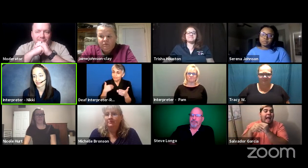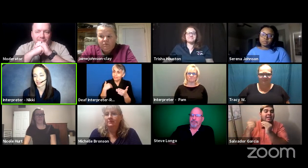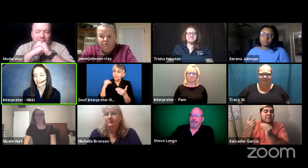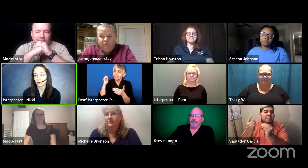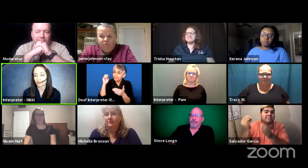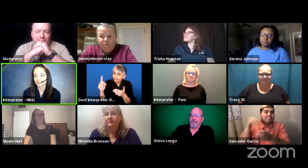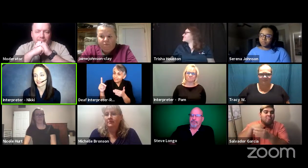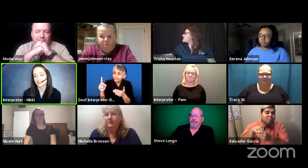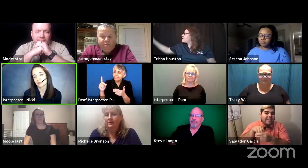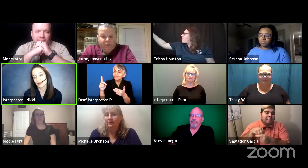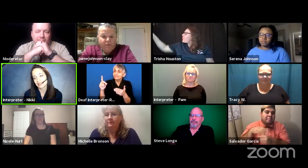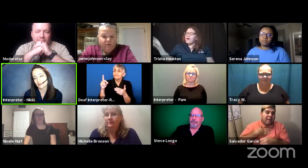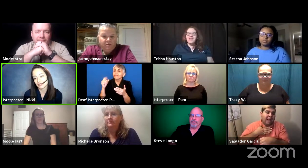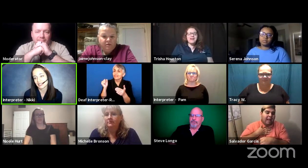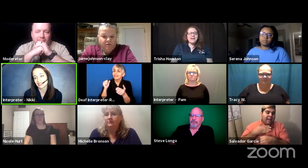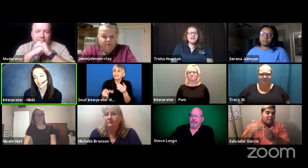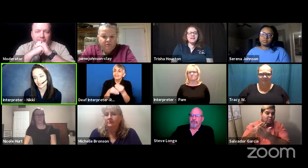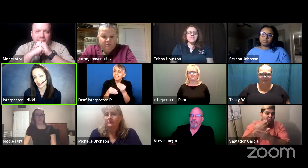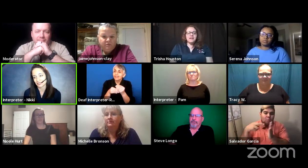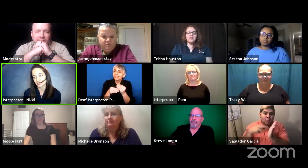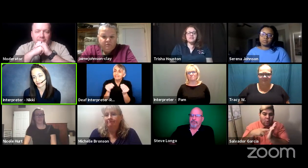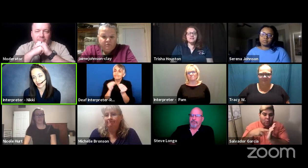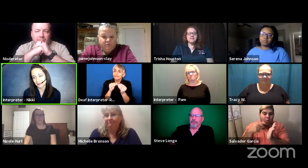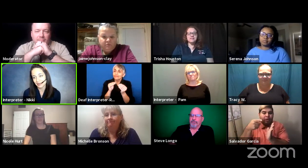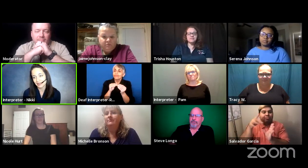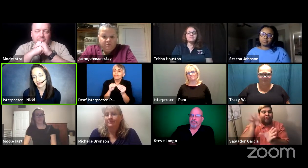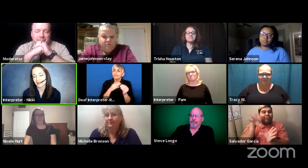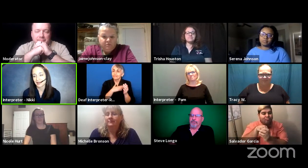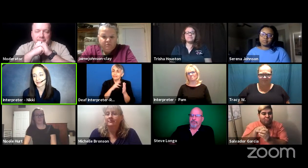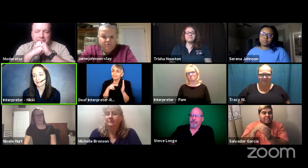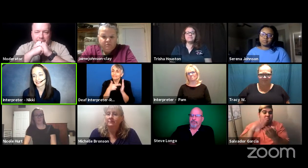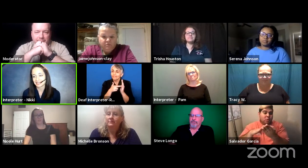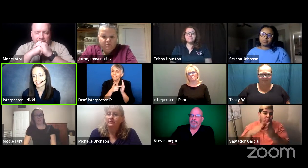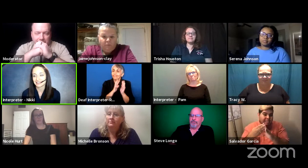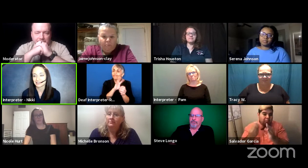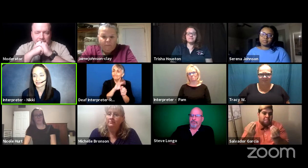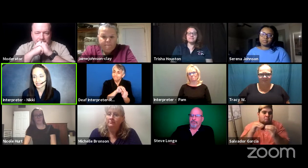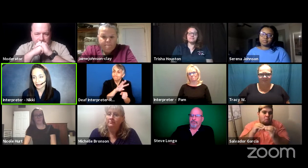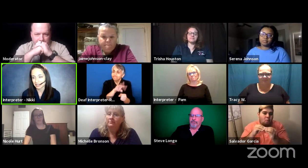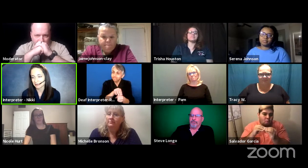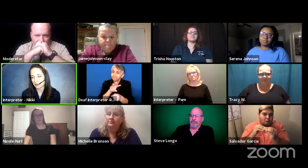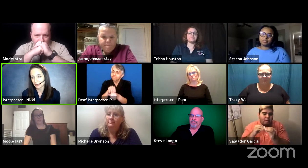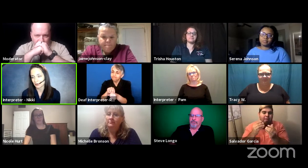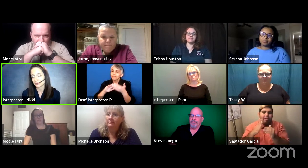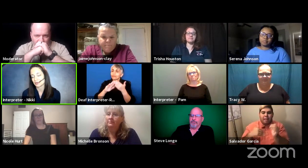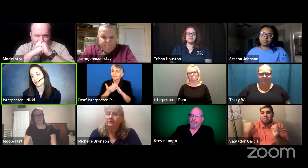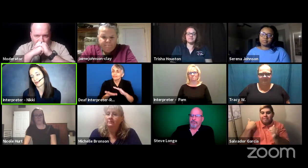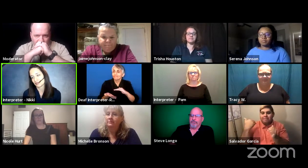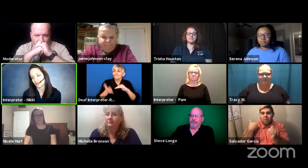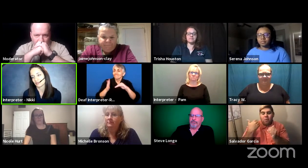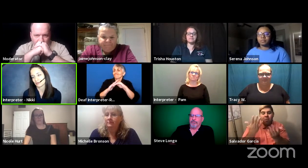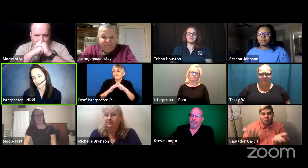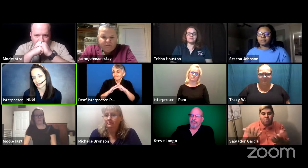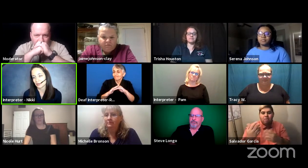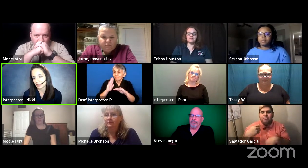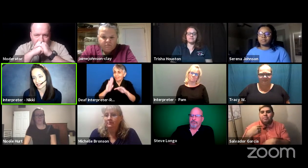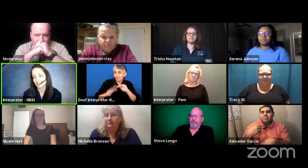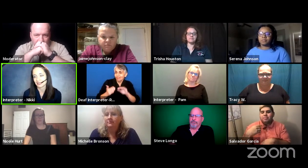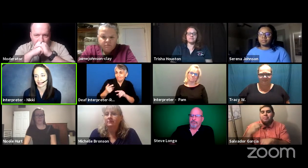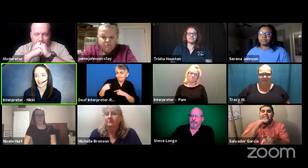I've worked as part of the community in the education realm, and I'm excited to expand my role to be more involved with the community than I have